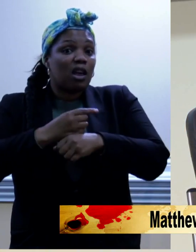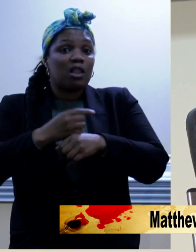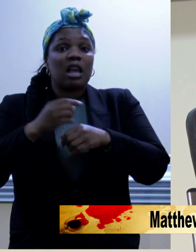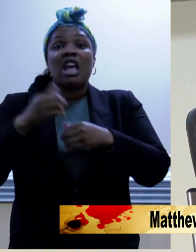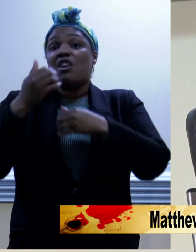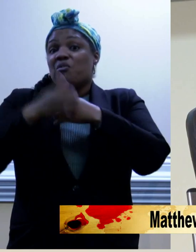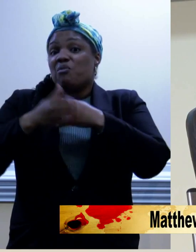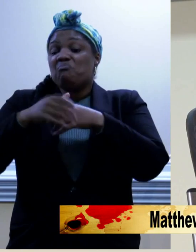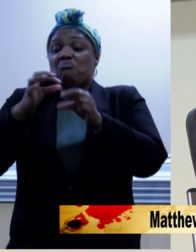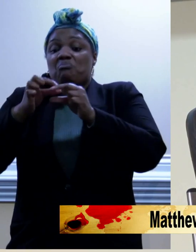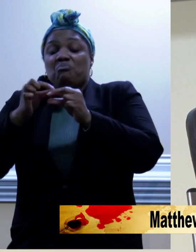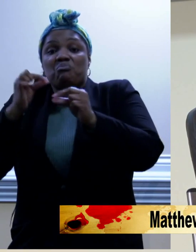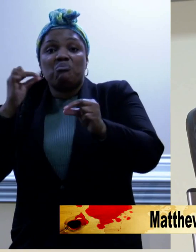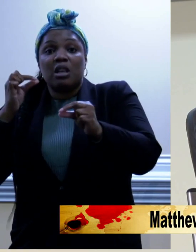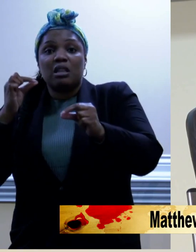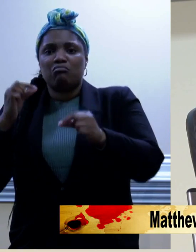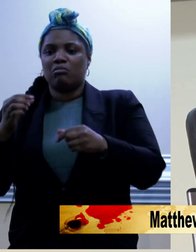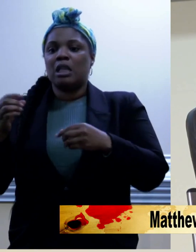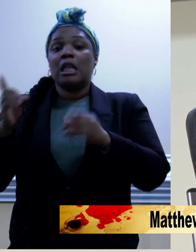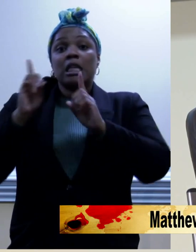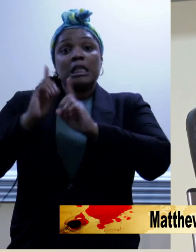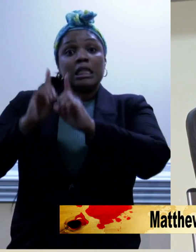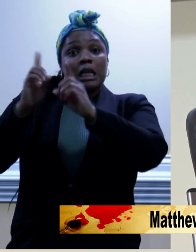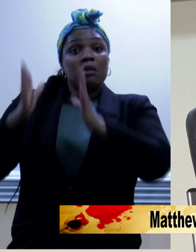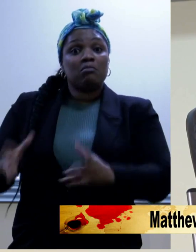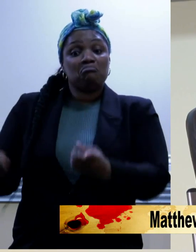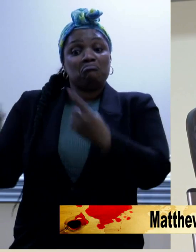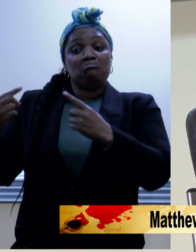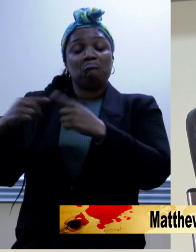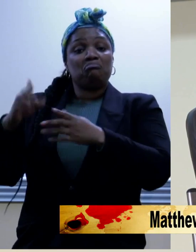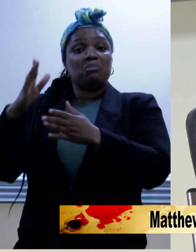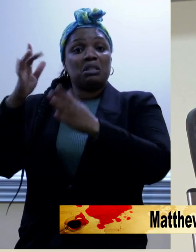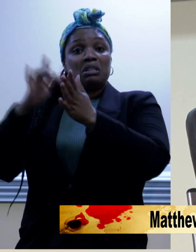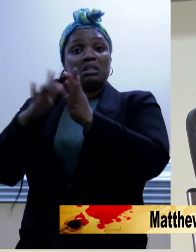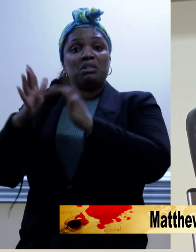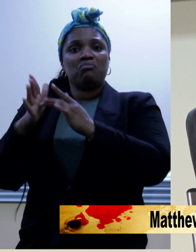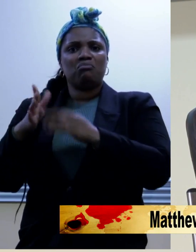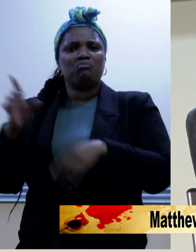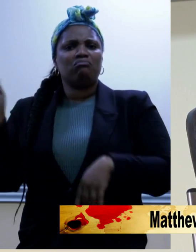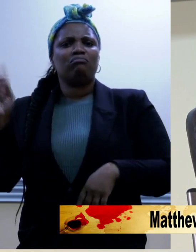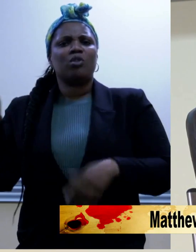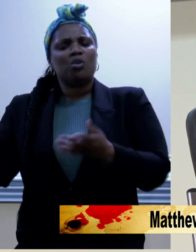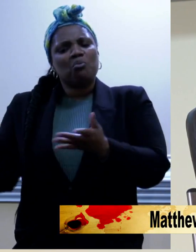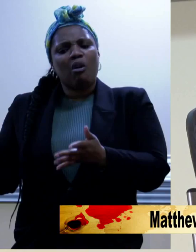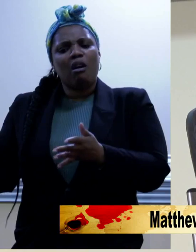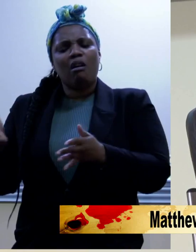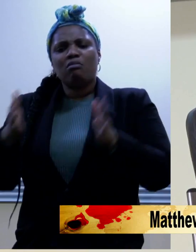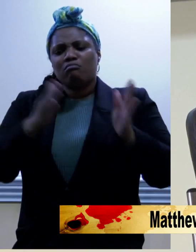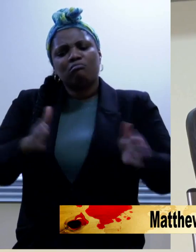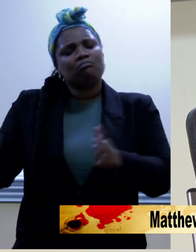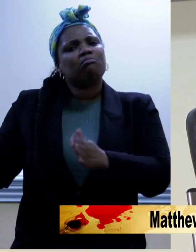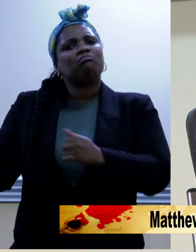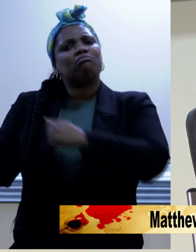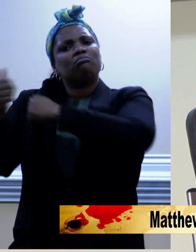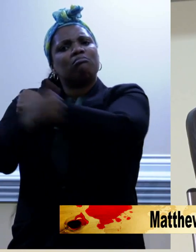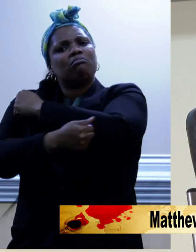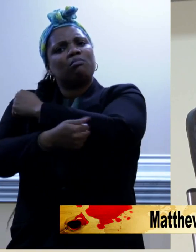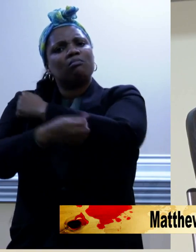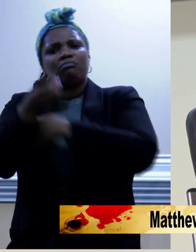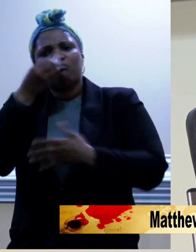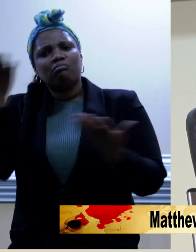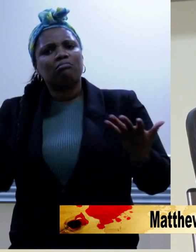of Unleavened Bread, the disciples came to Jesus, saying unto him, wherewith thou that we prepare for thee to